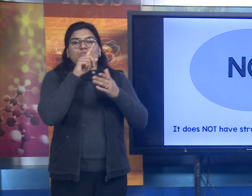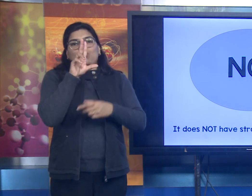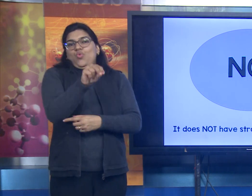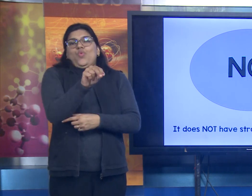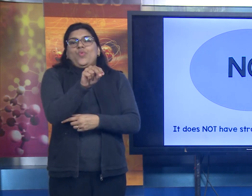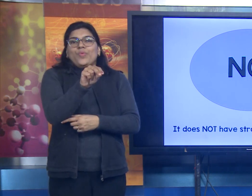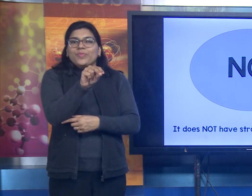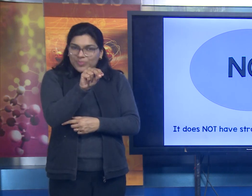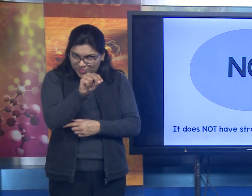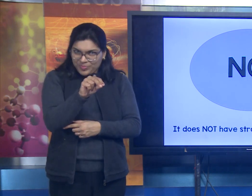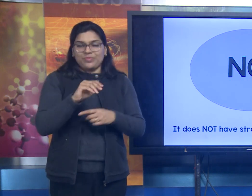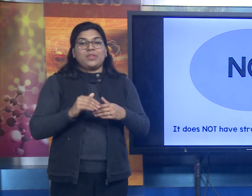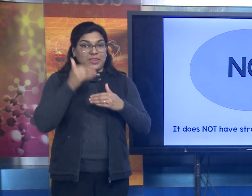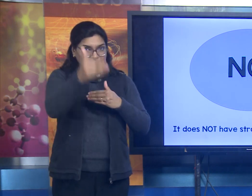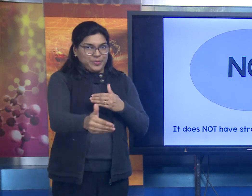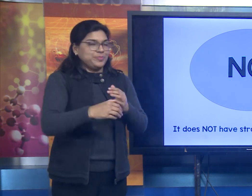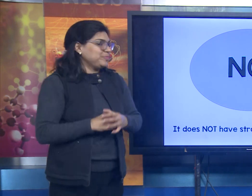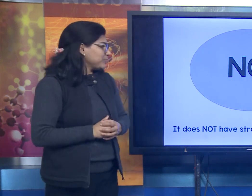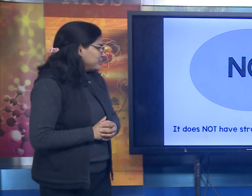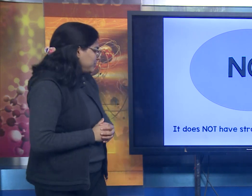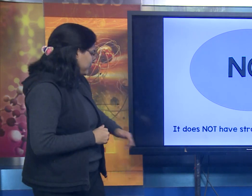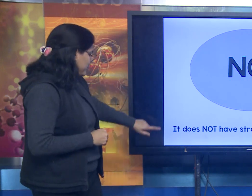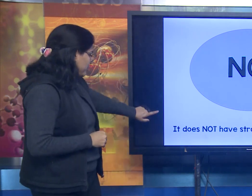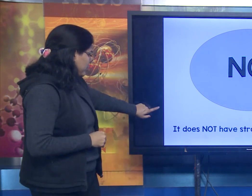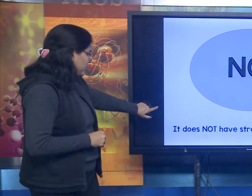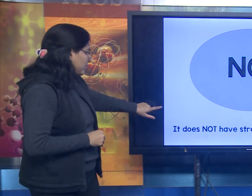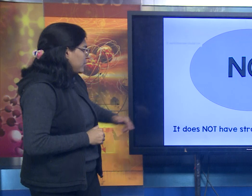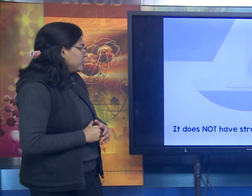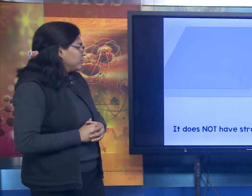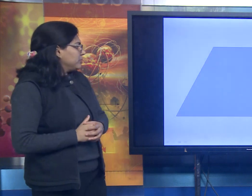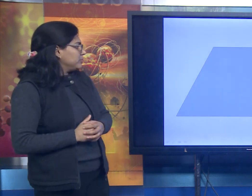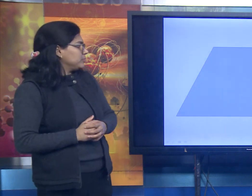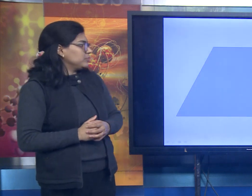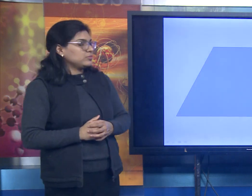So the answer is no. Now let's move to other image.